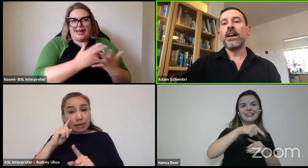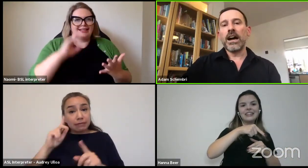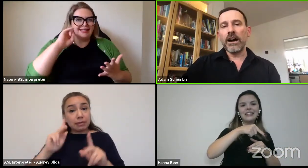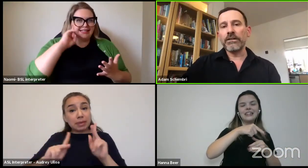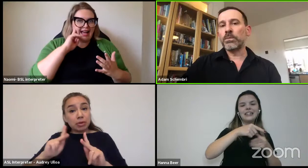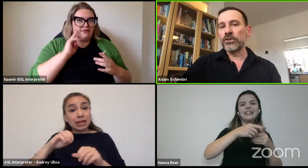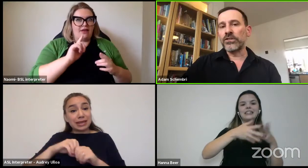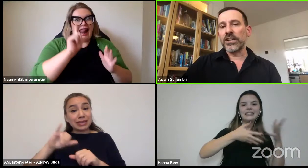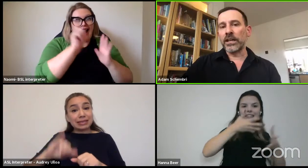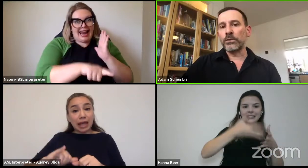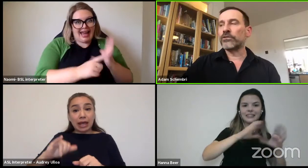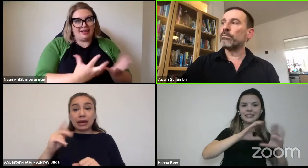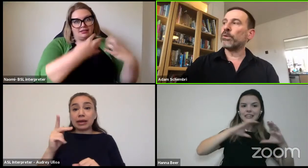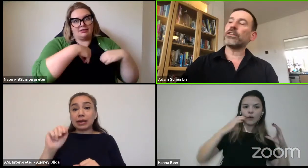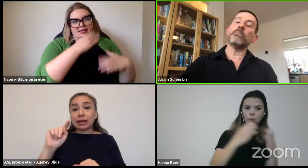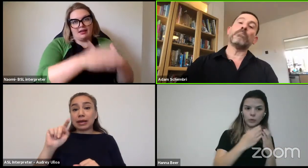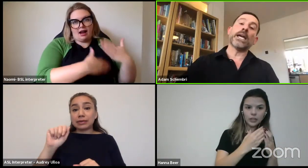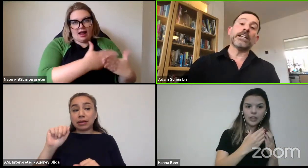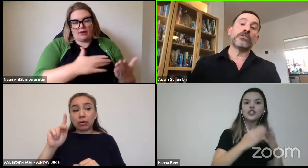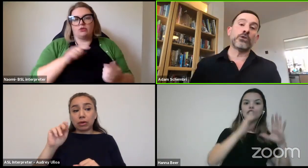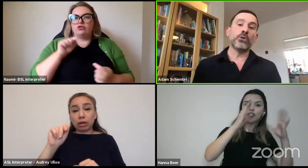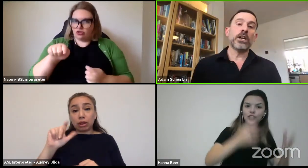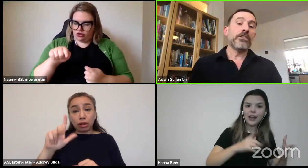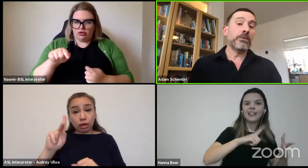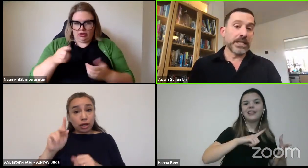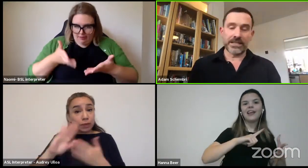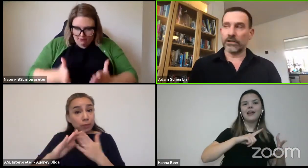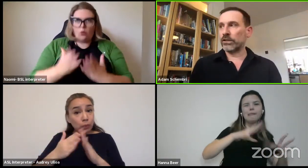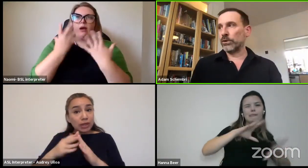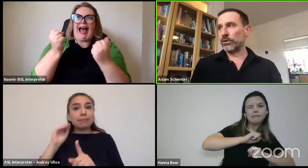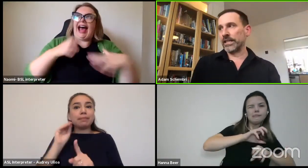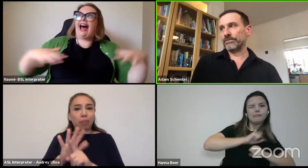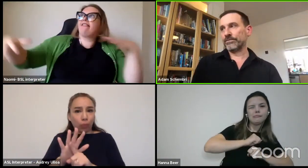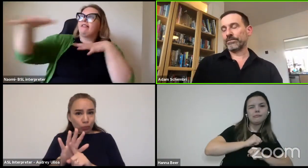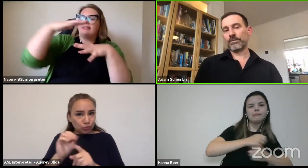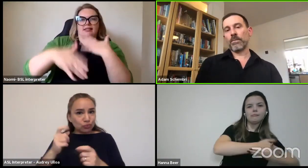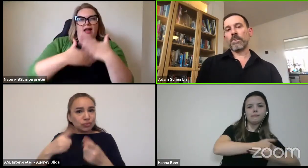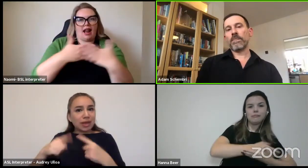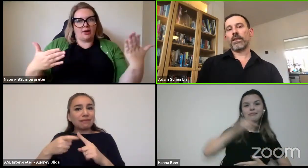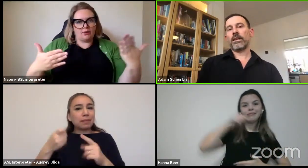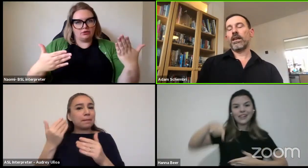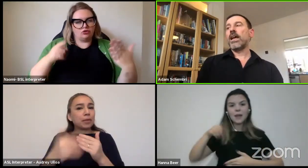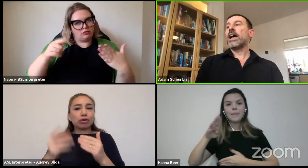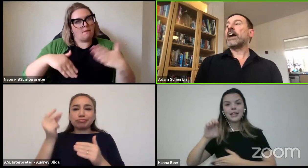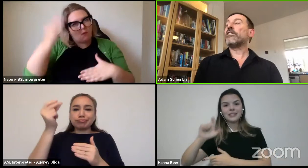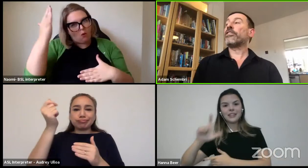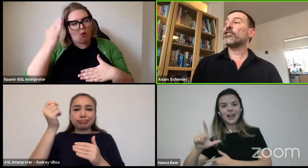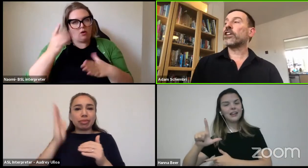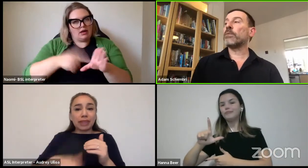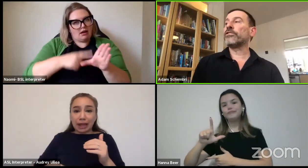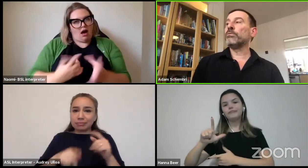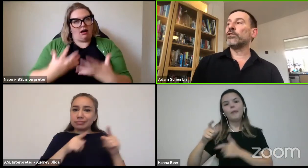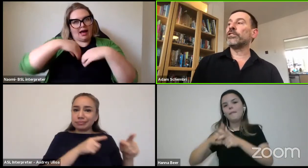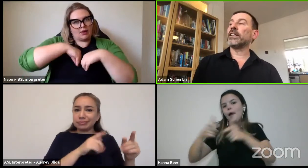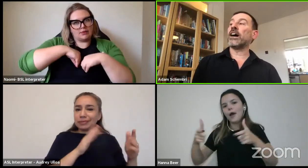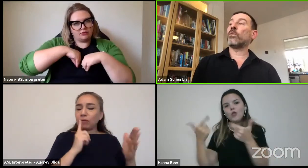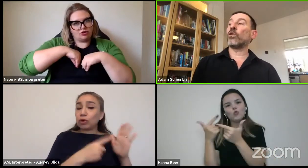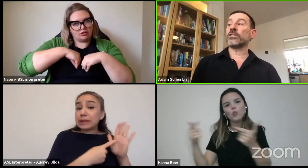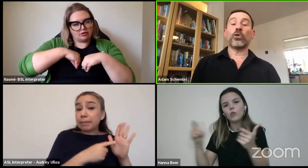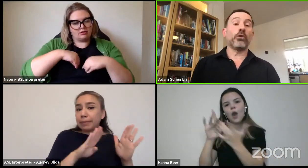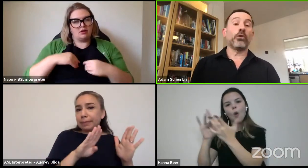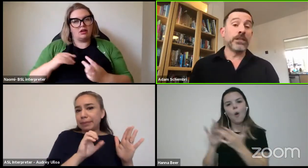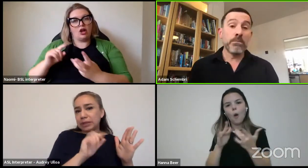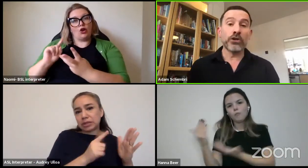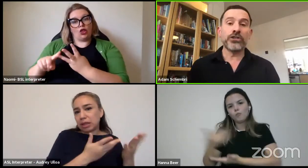community are exposed to sign language from birth compared to the BSL community. And the third type of community are